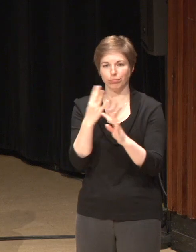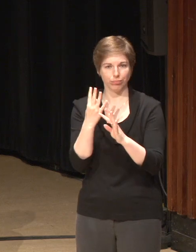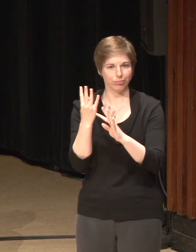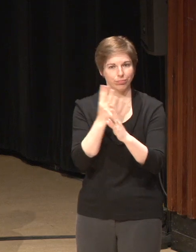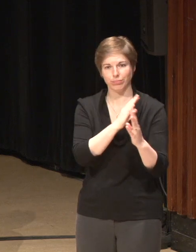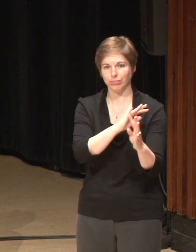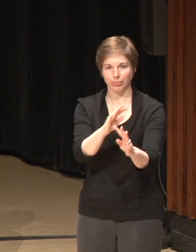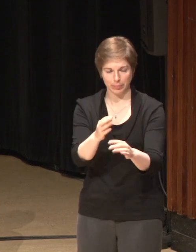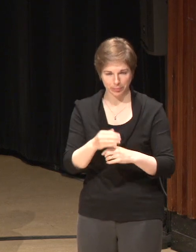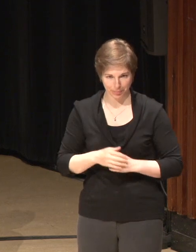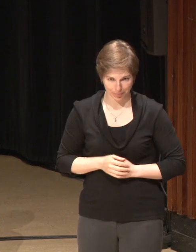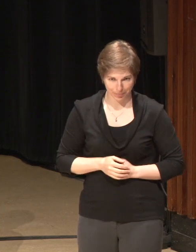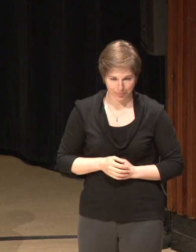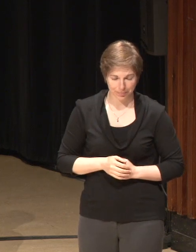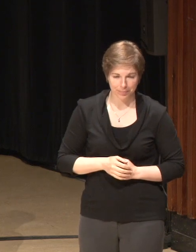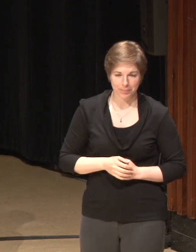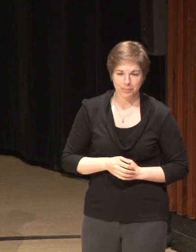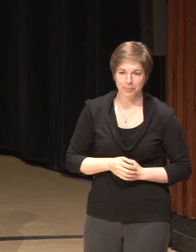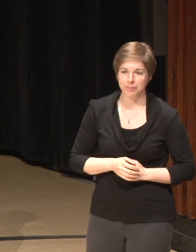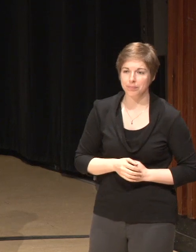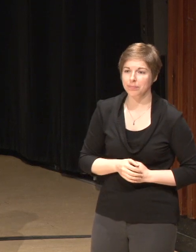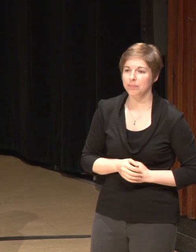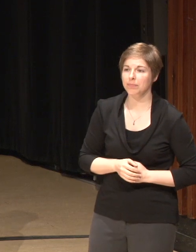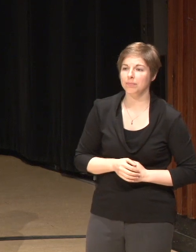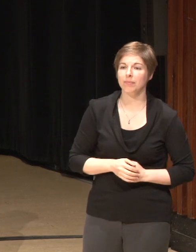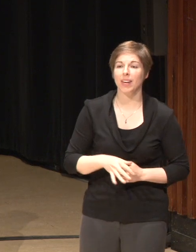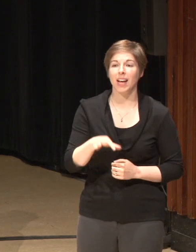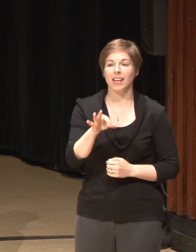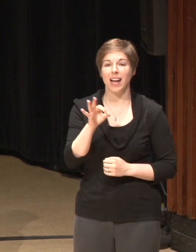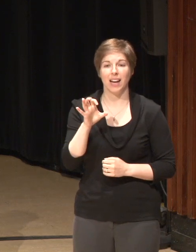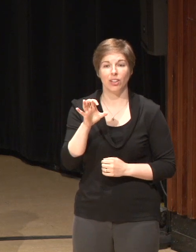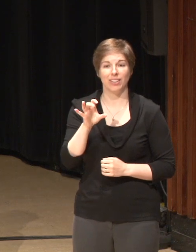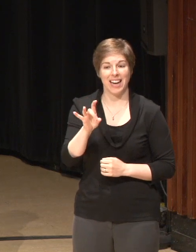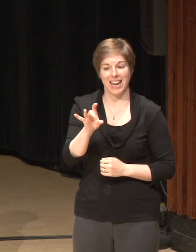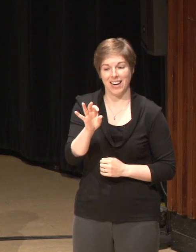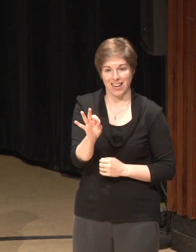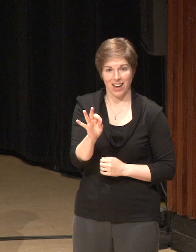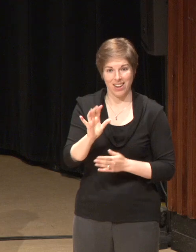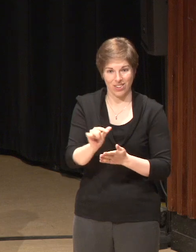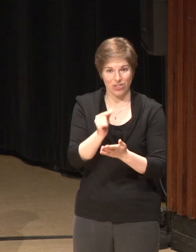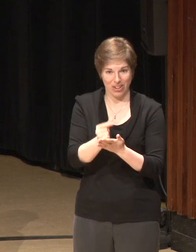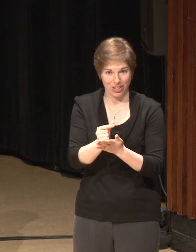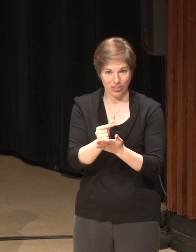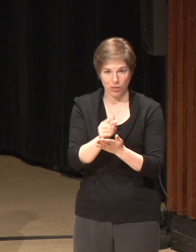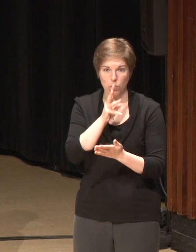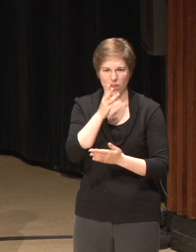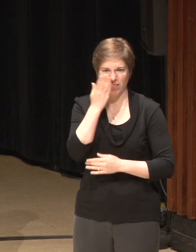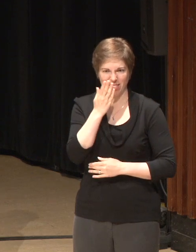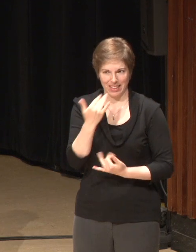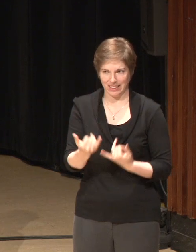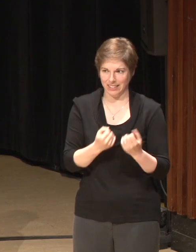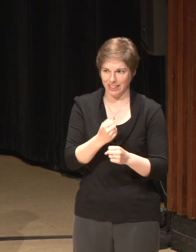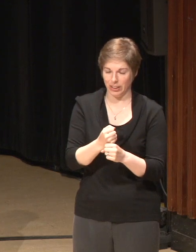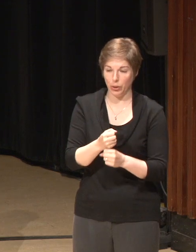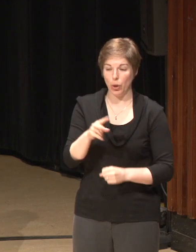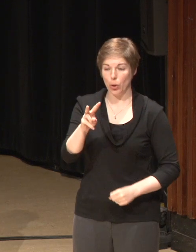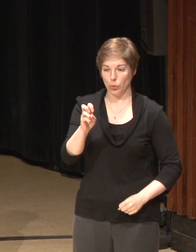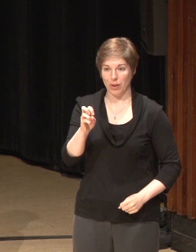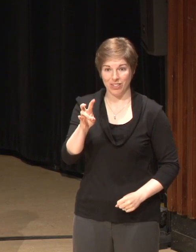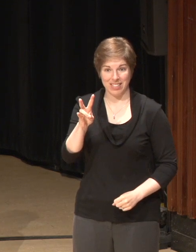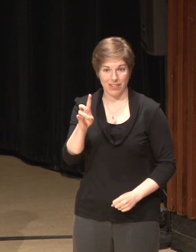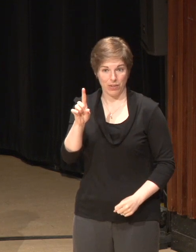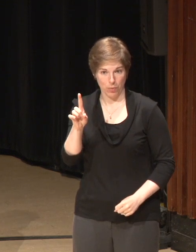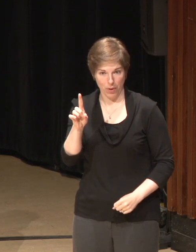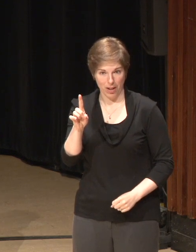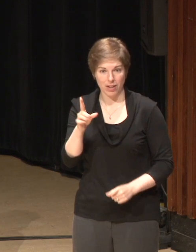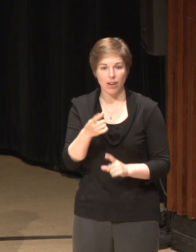skills. There are 989 graduates from the Waterfront campus this year, with 271